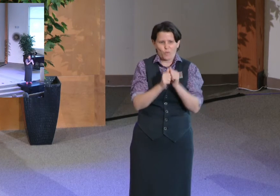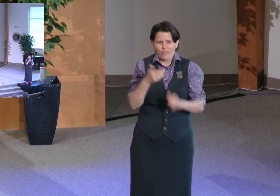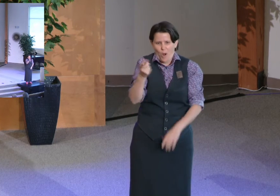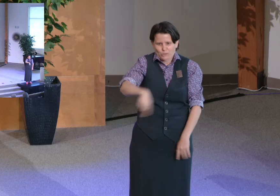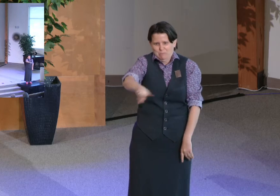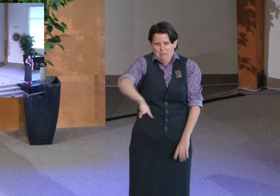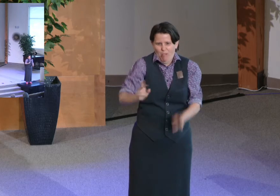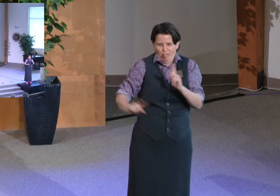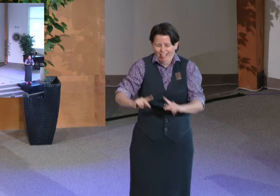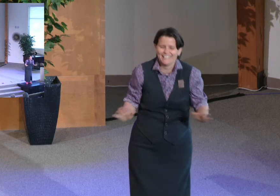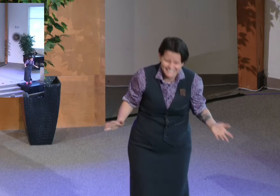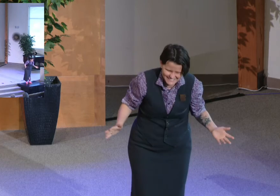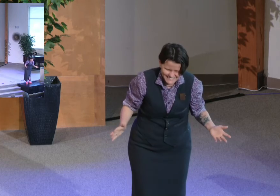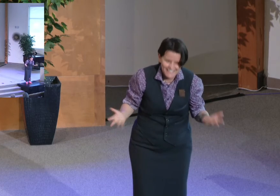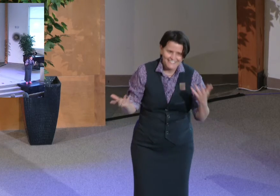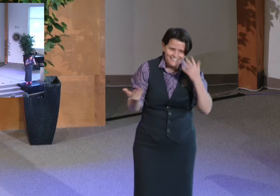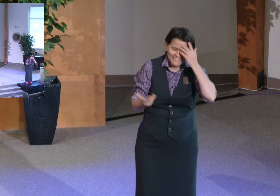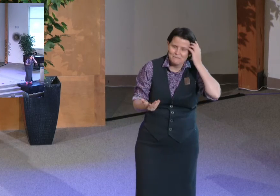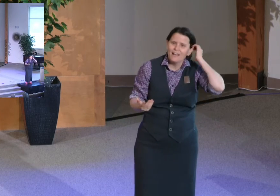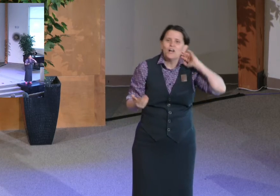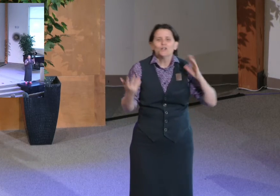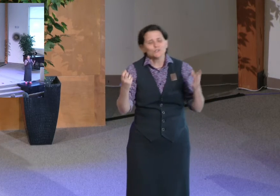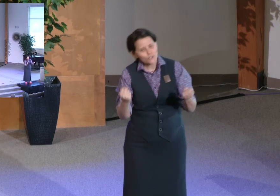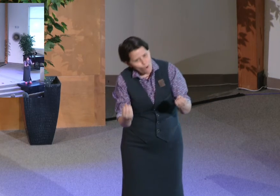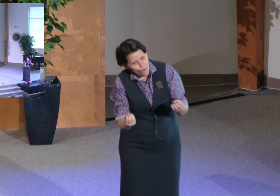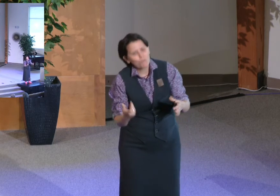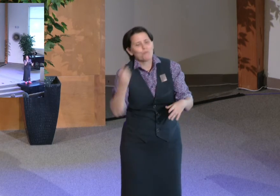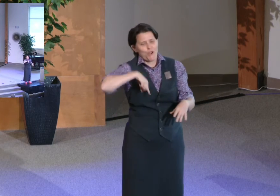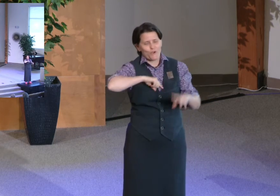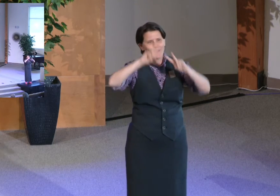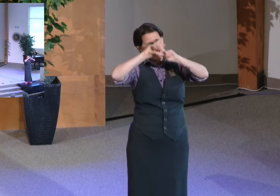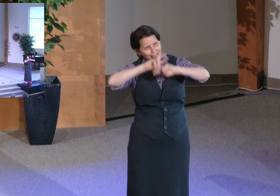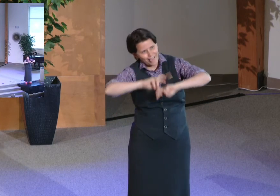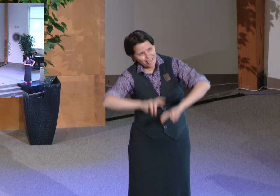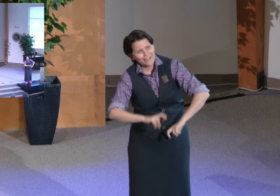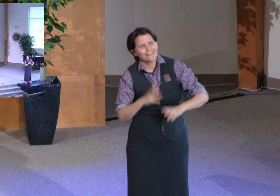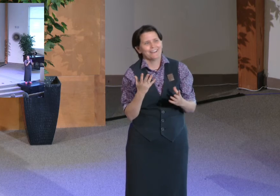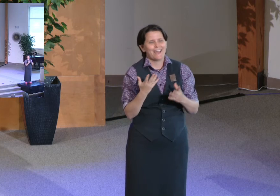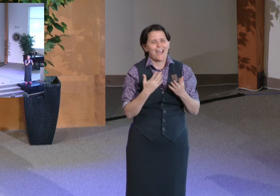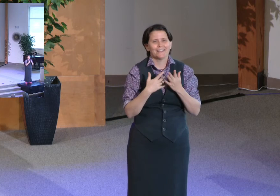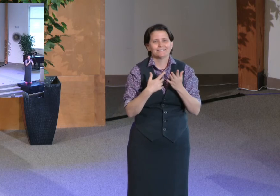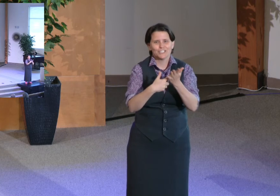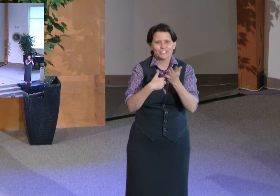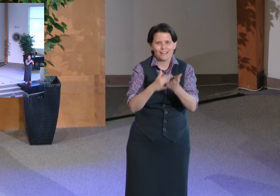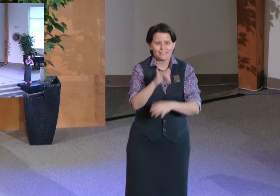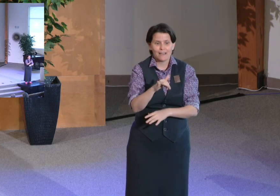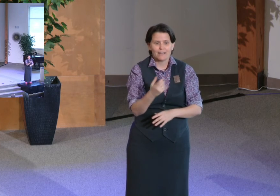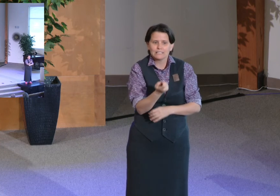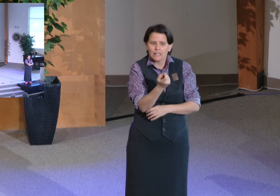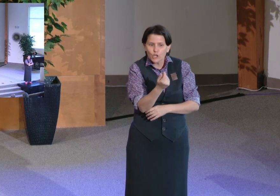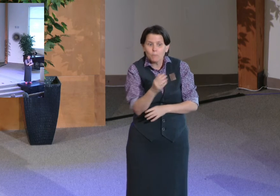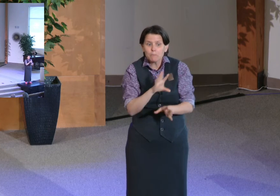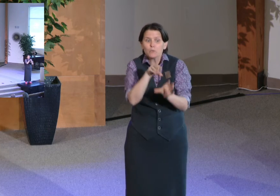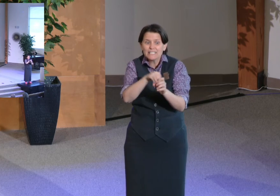we're going to kind of deconstruct that a little bit. It's a little bit of participation. Graham's like, you got to tell them they're participating next week. I'm like,